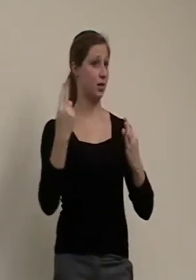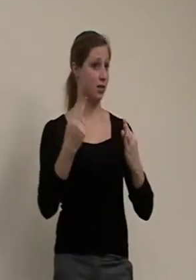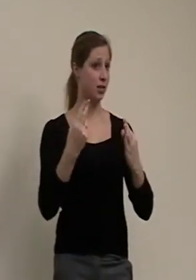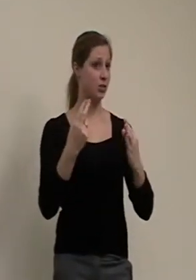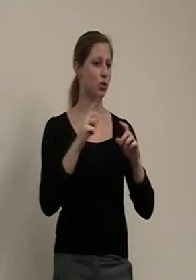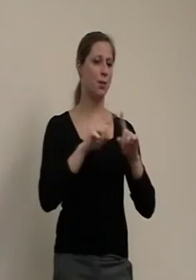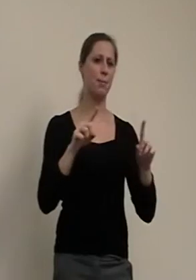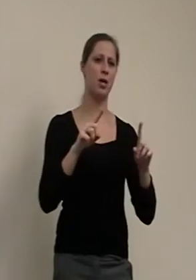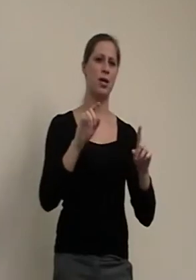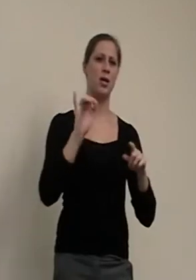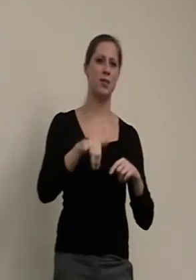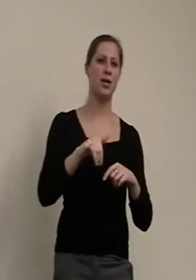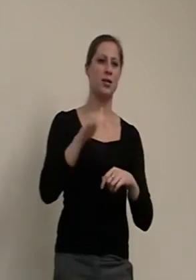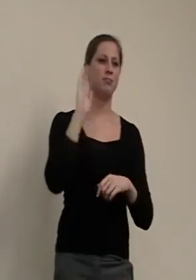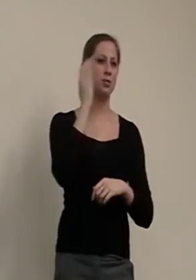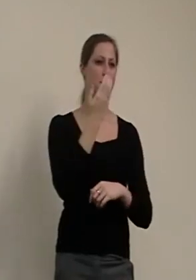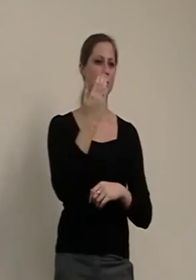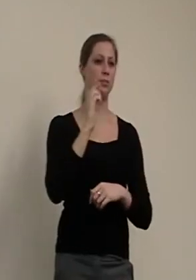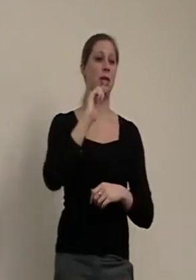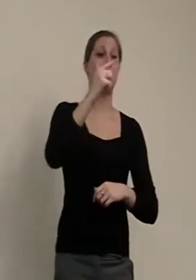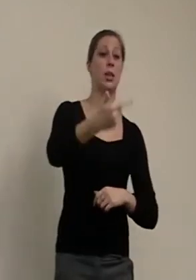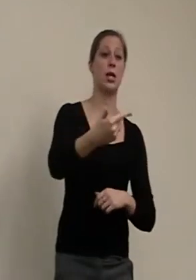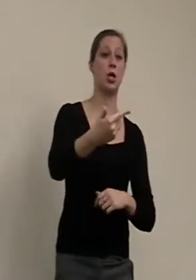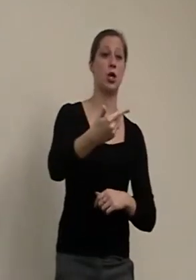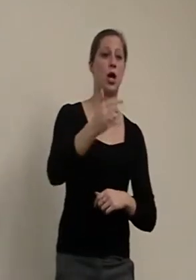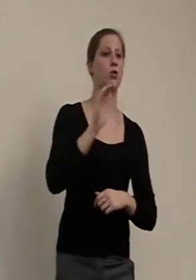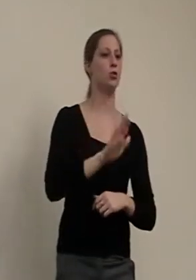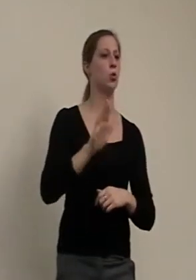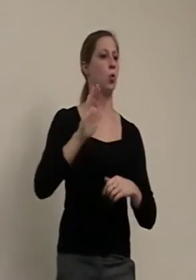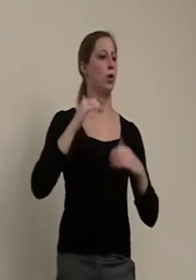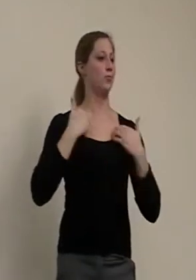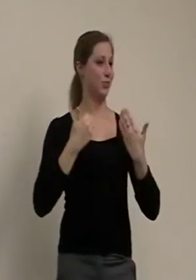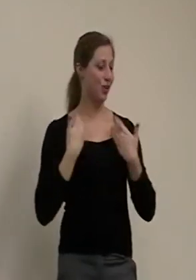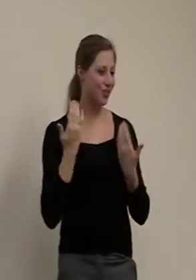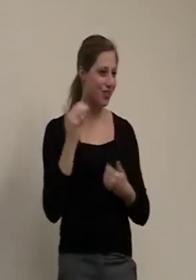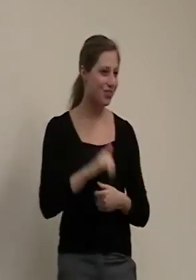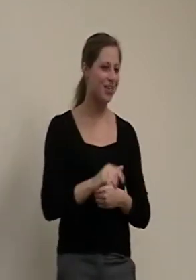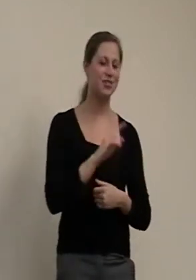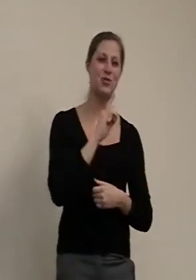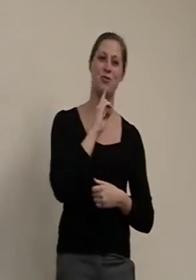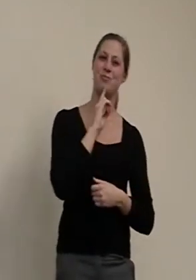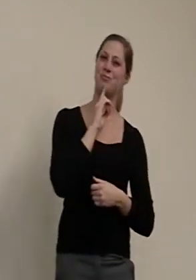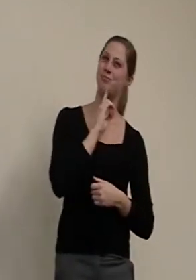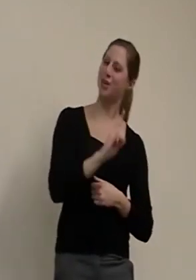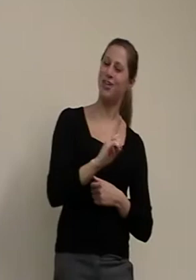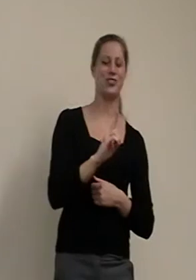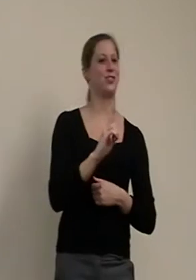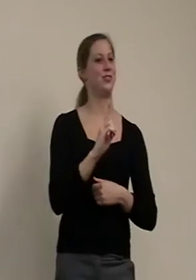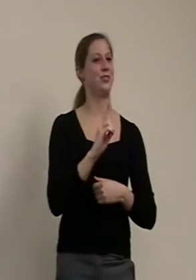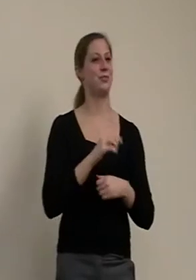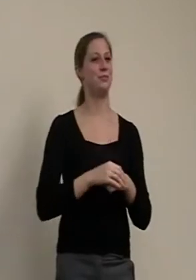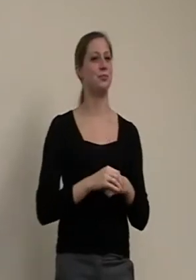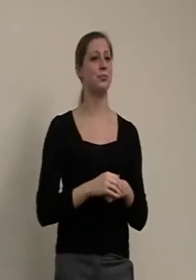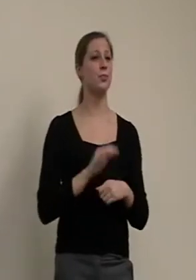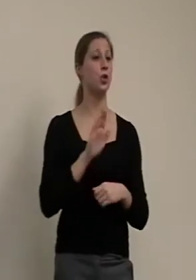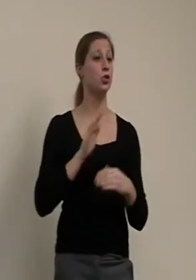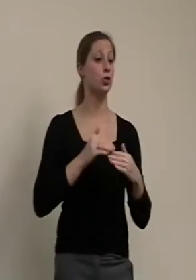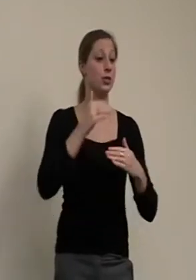onset. You're younger than that, so I'm not really sure. But your next step, since you haven't had a hearing test